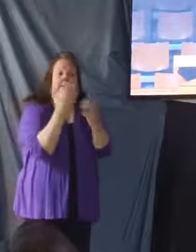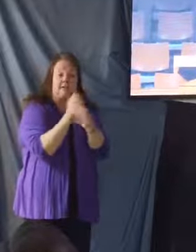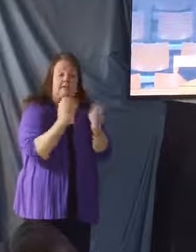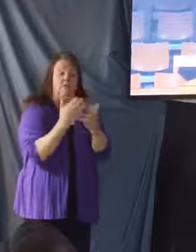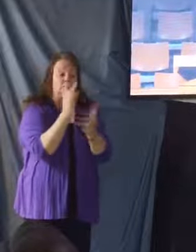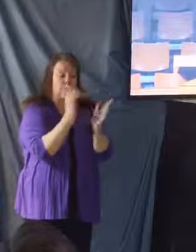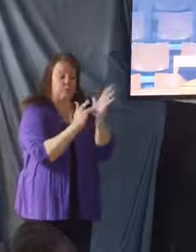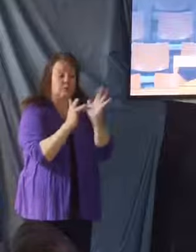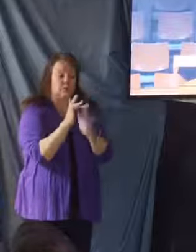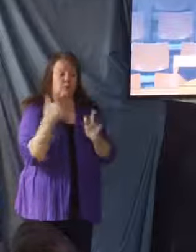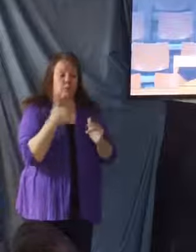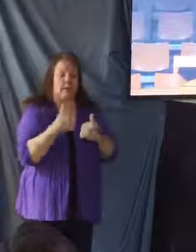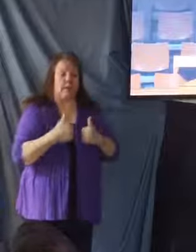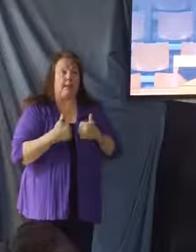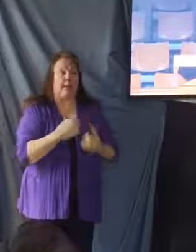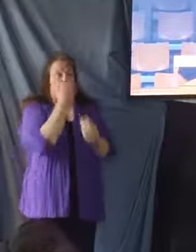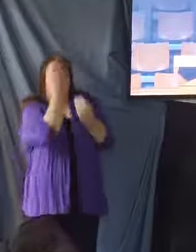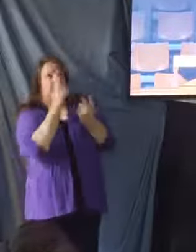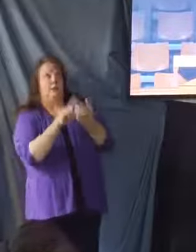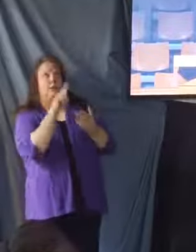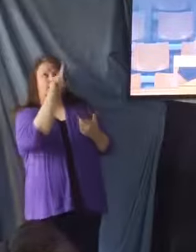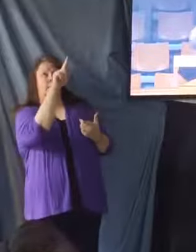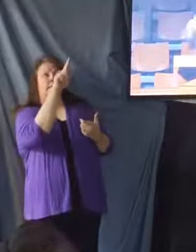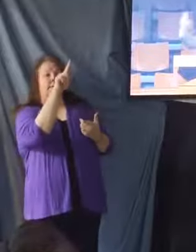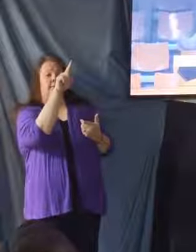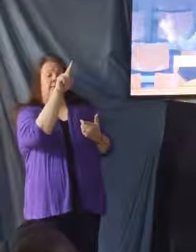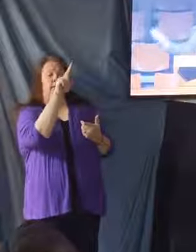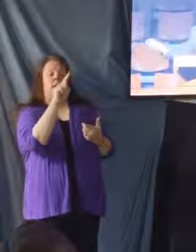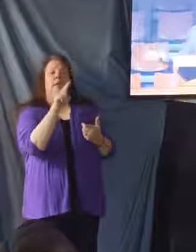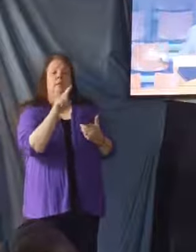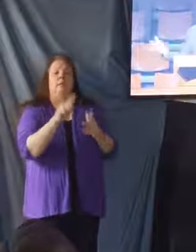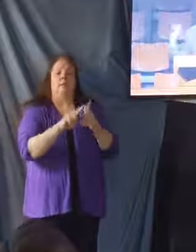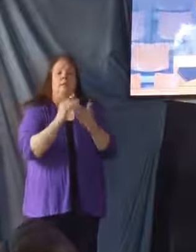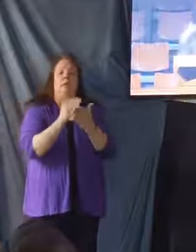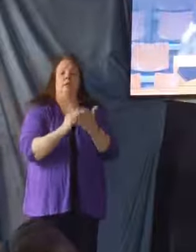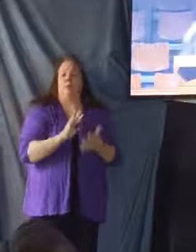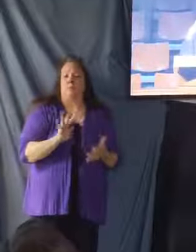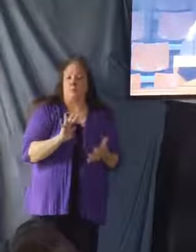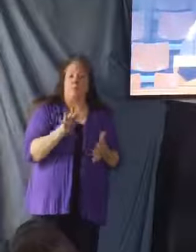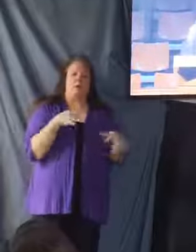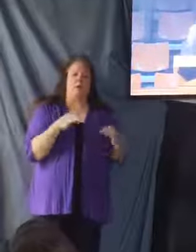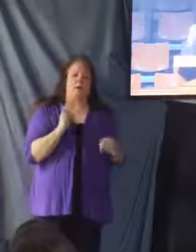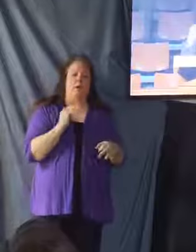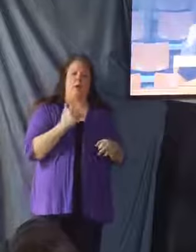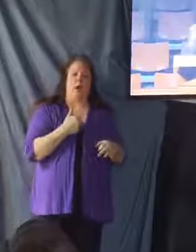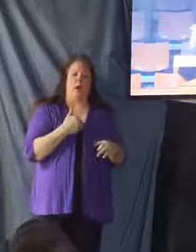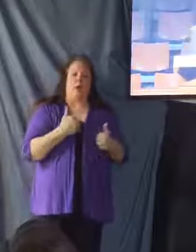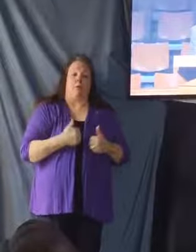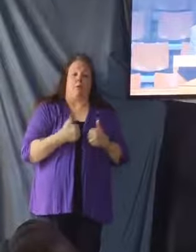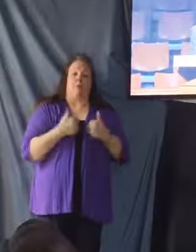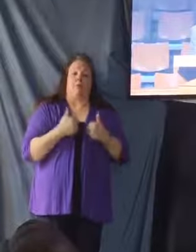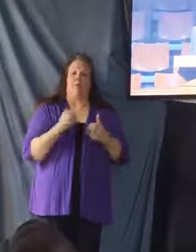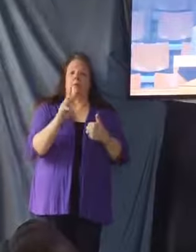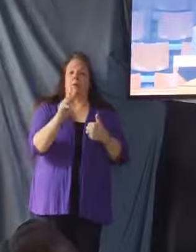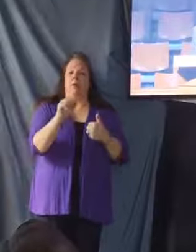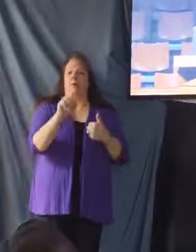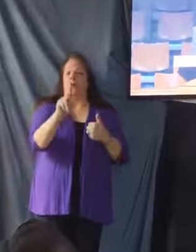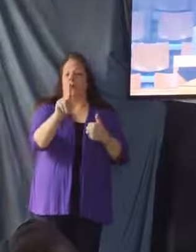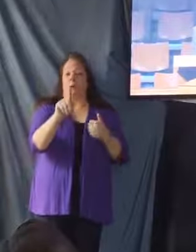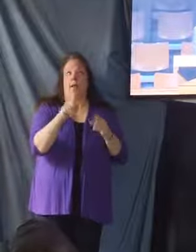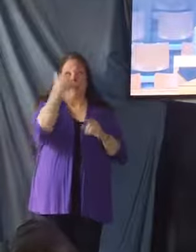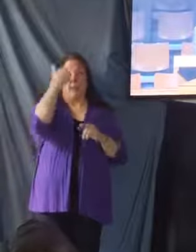so we could live godly lives. Then he picks up to chapter 4 and talks about our walk as God's